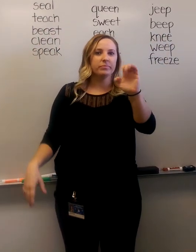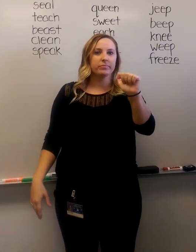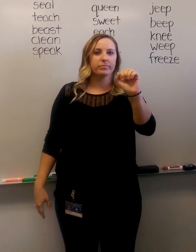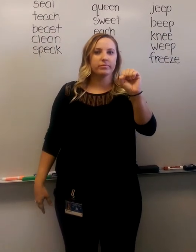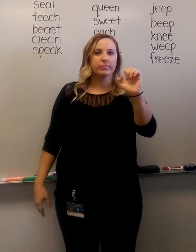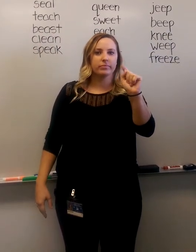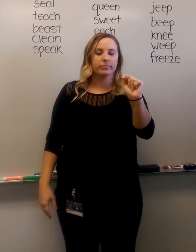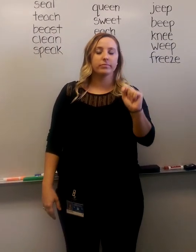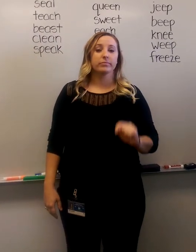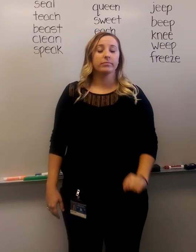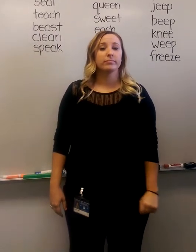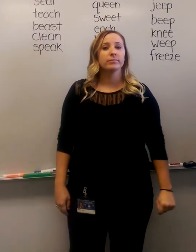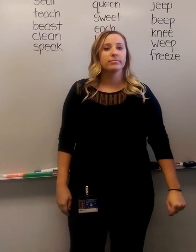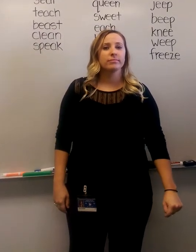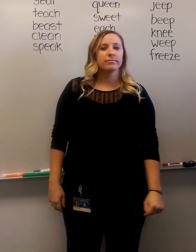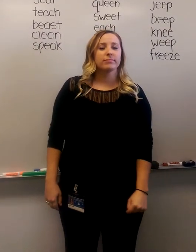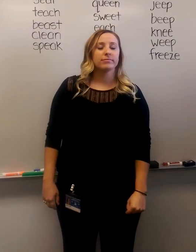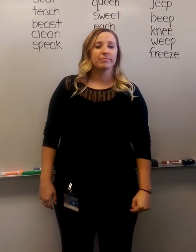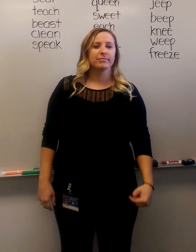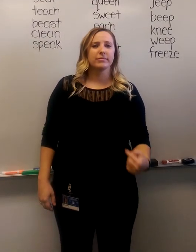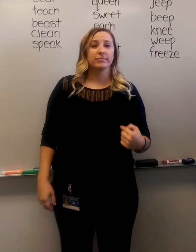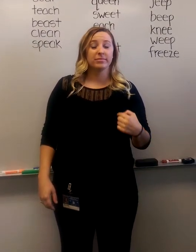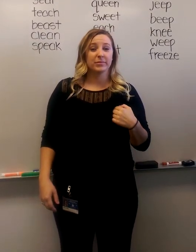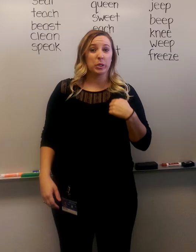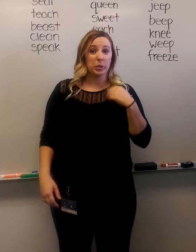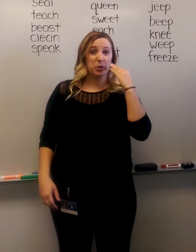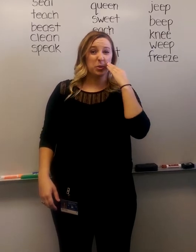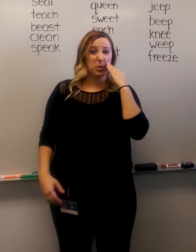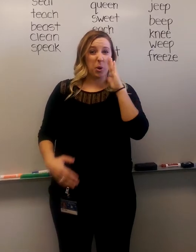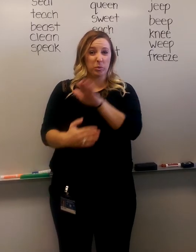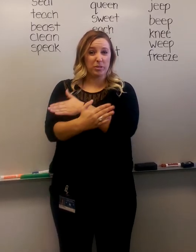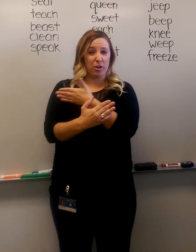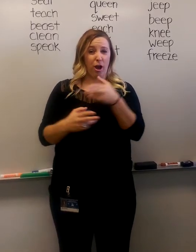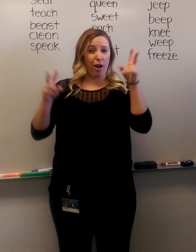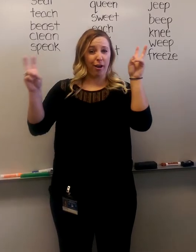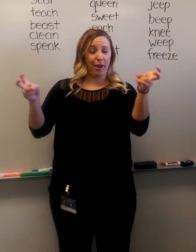I love the song Beauty and the Beast.